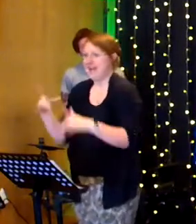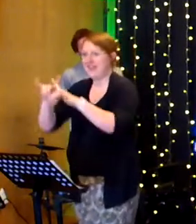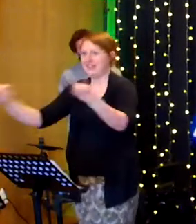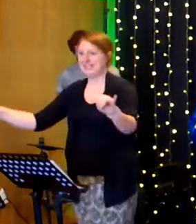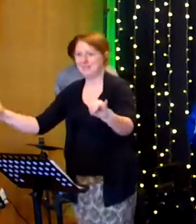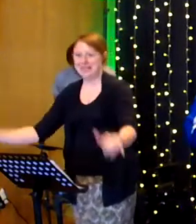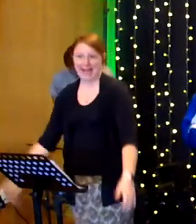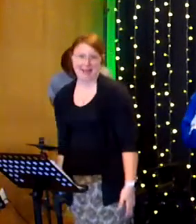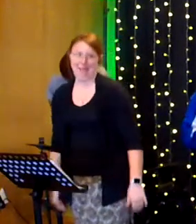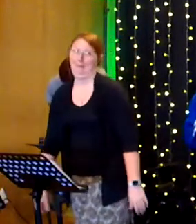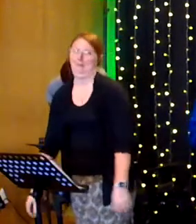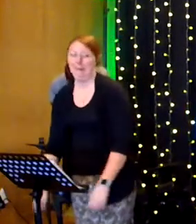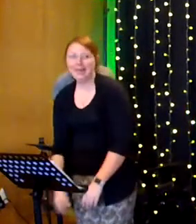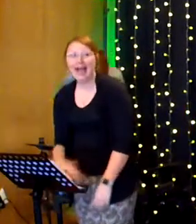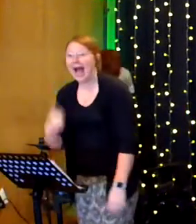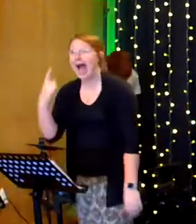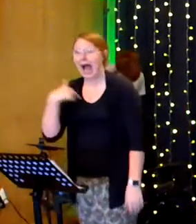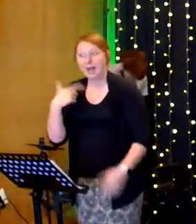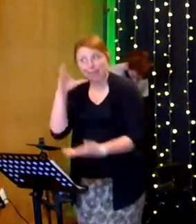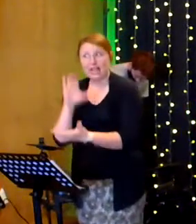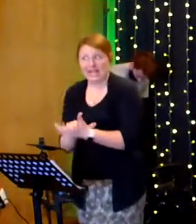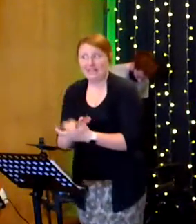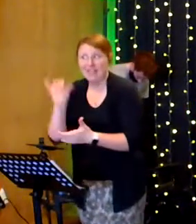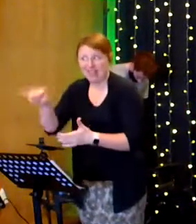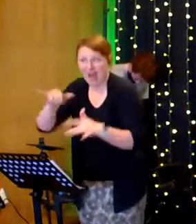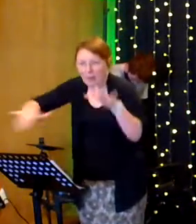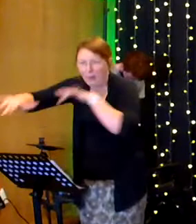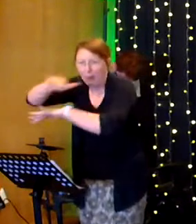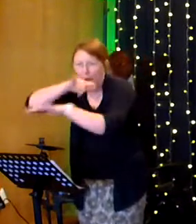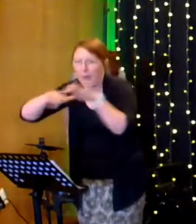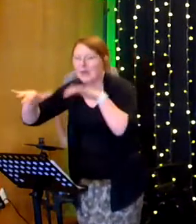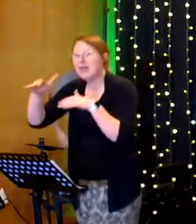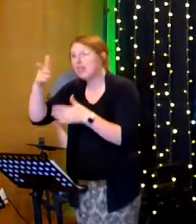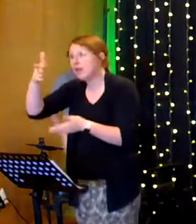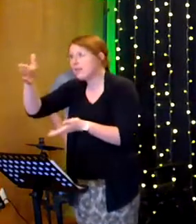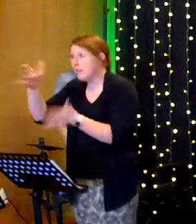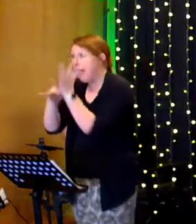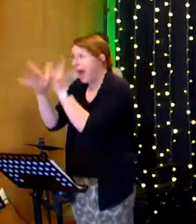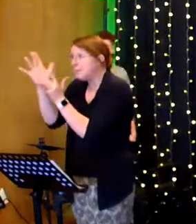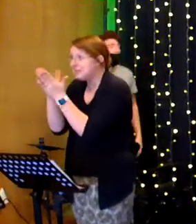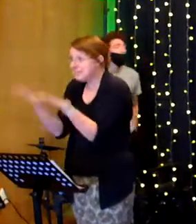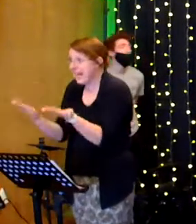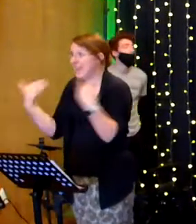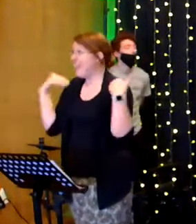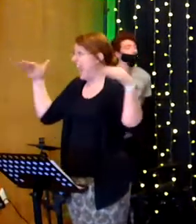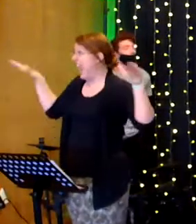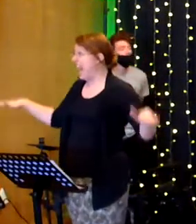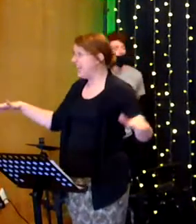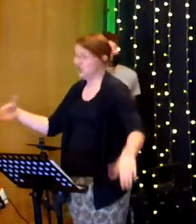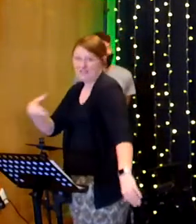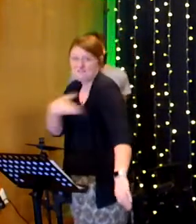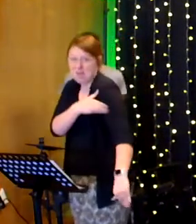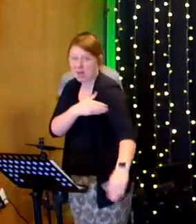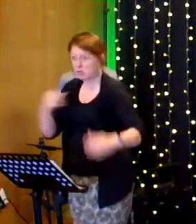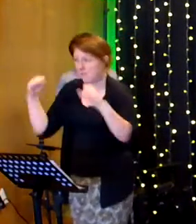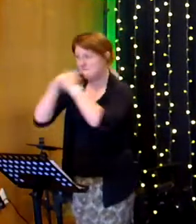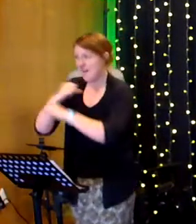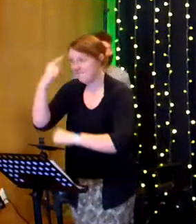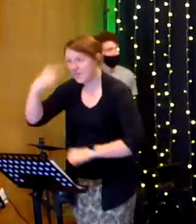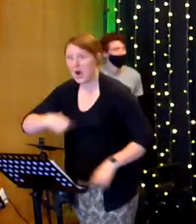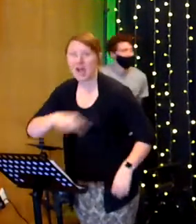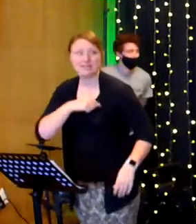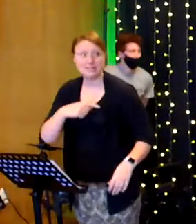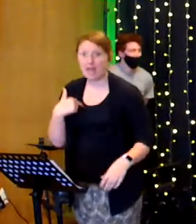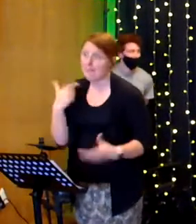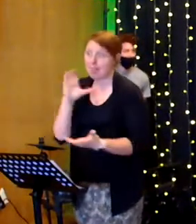time, because I believe that stuff. You know, the Bible says that God gives his angels charge concerning us in Psalms 9.